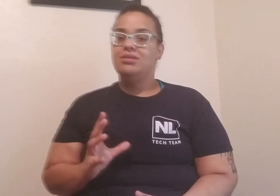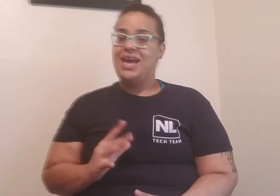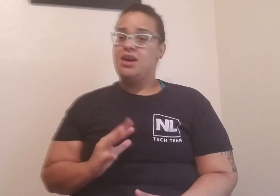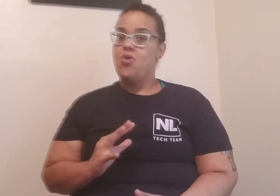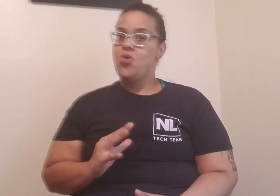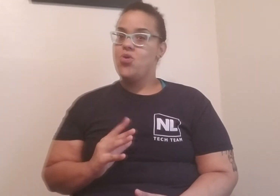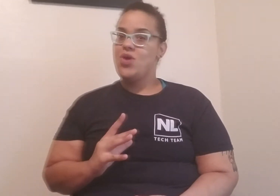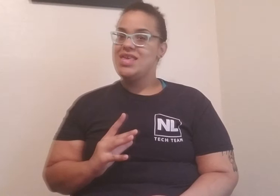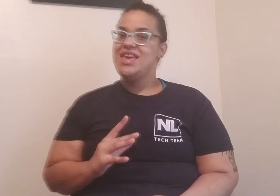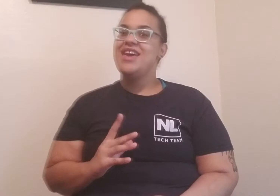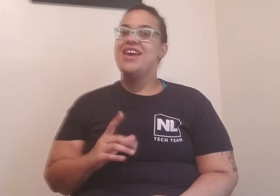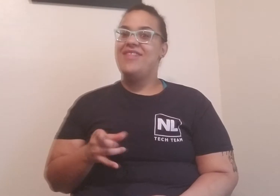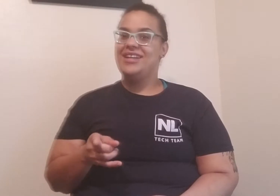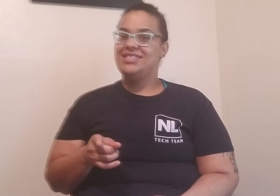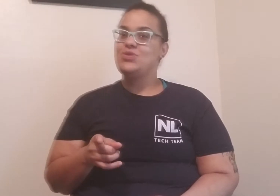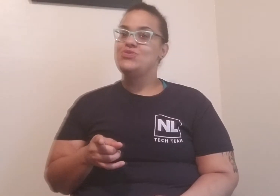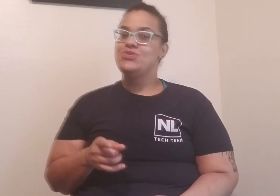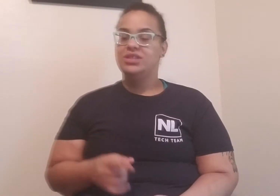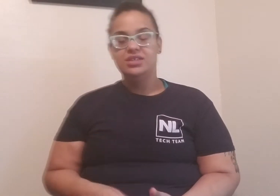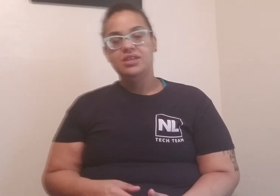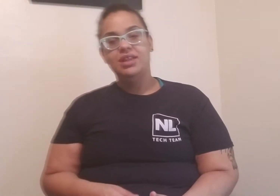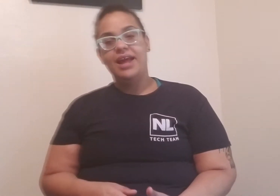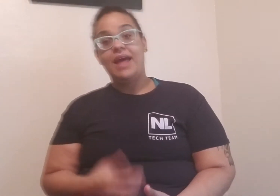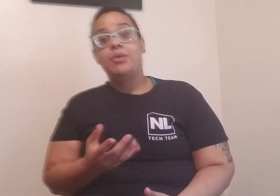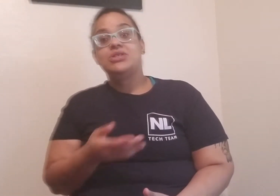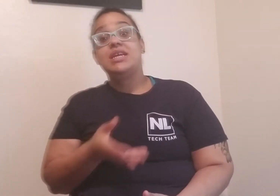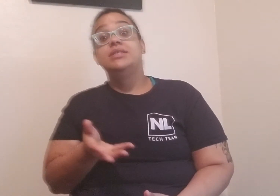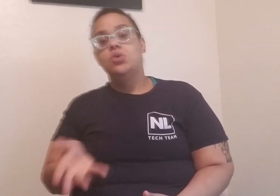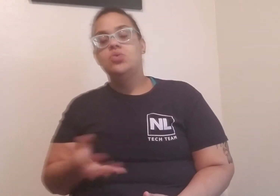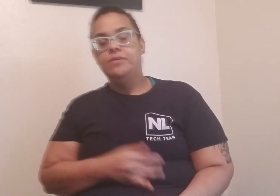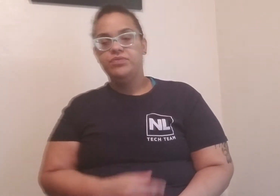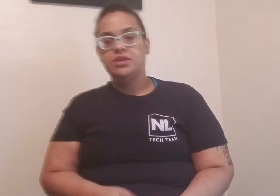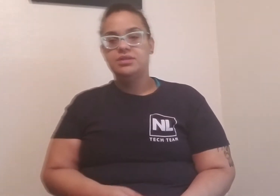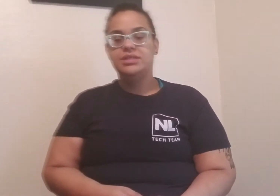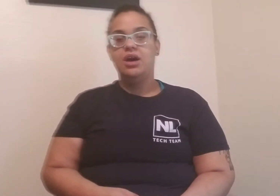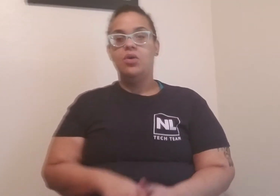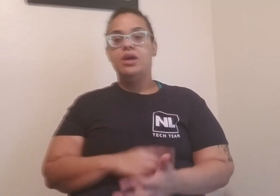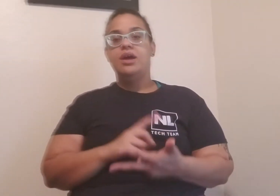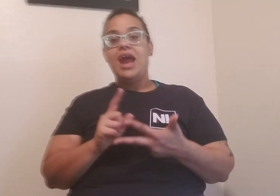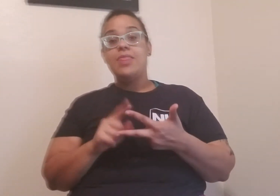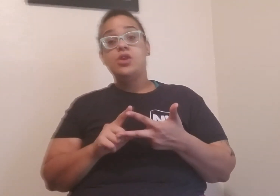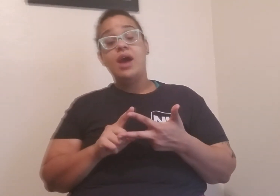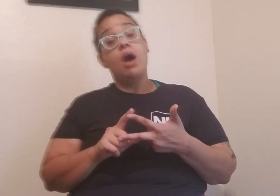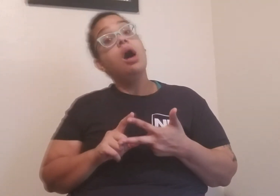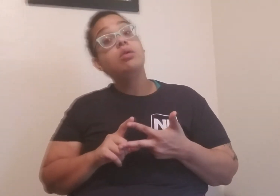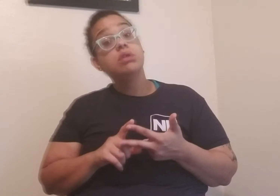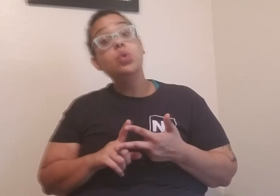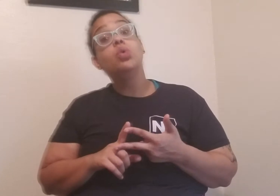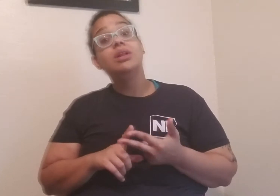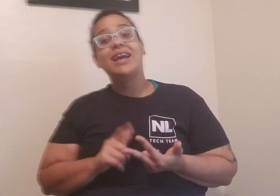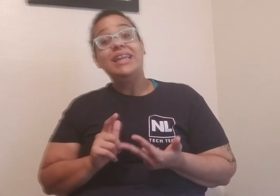like, oh, yeah, that's cool. Like, that person is cool. So, and then you have, oh, cool, like,